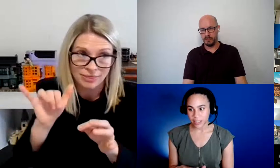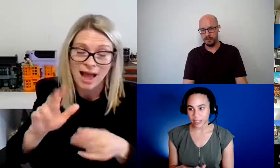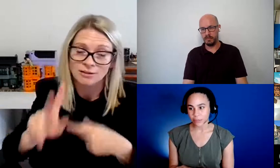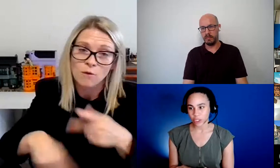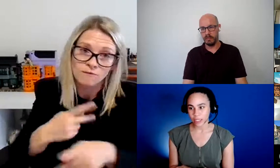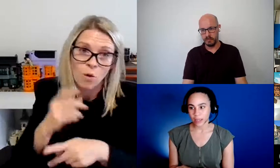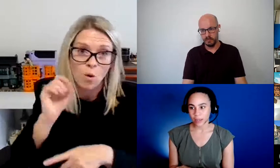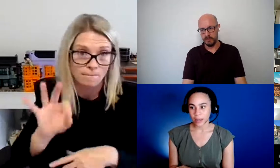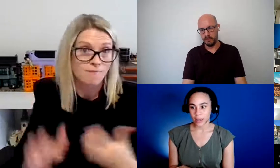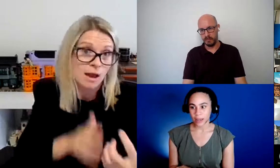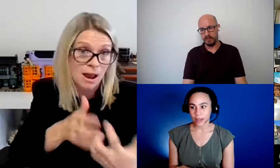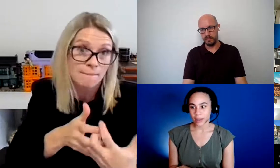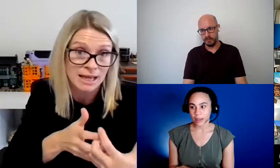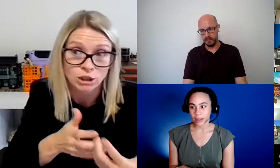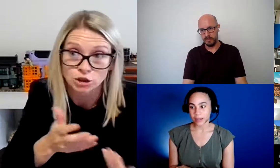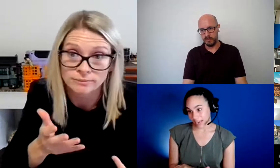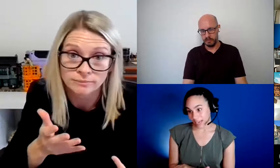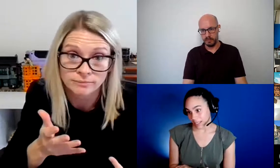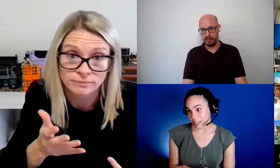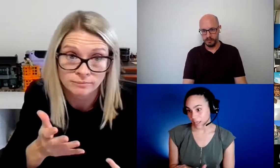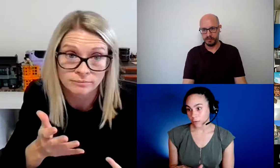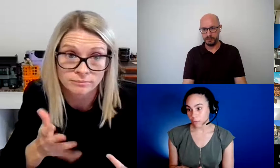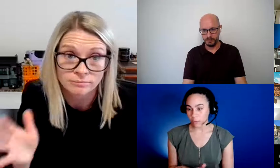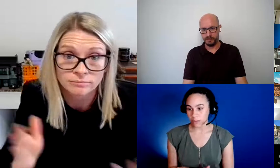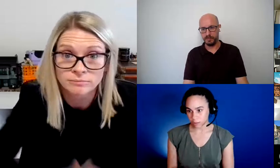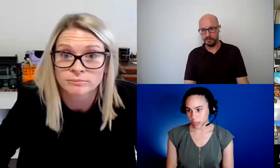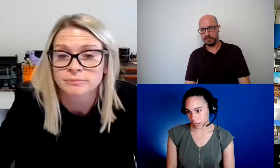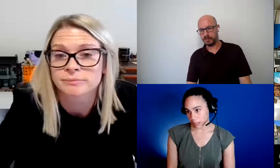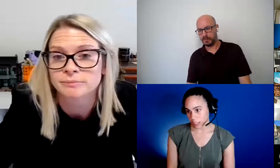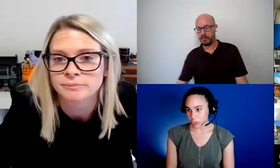captioning. That is another form of accommodations.